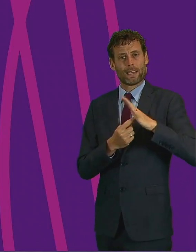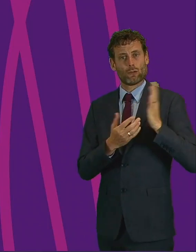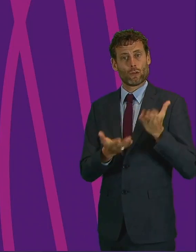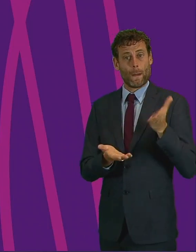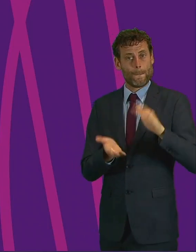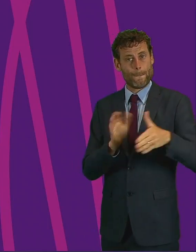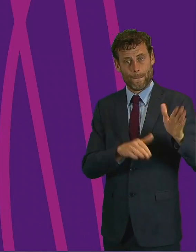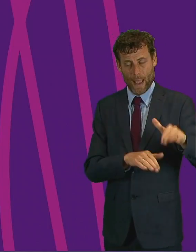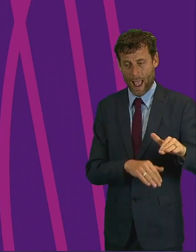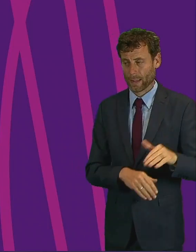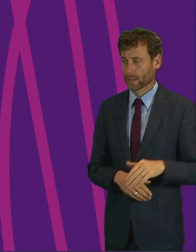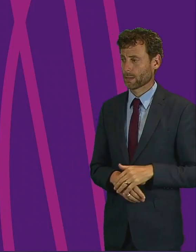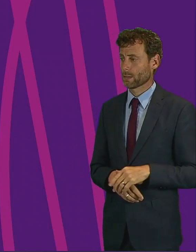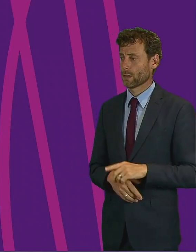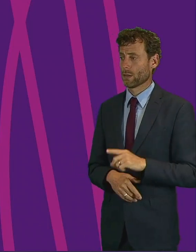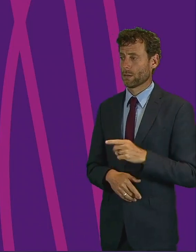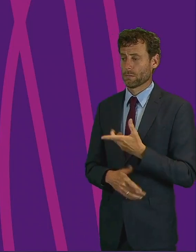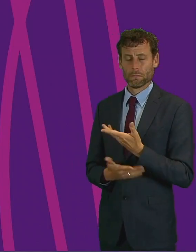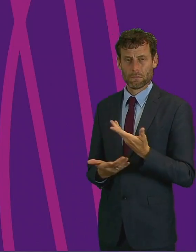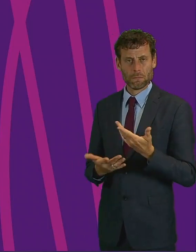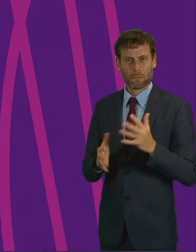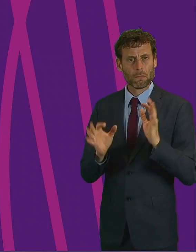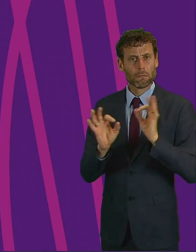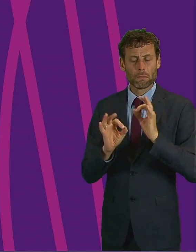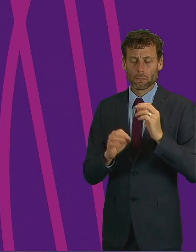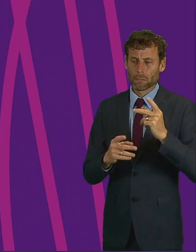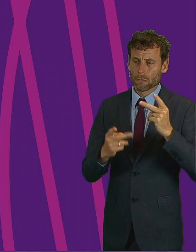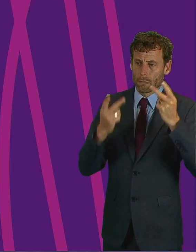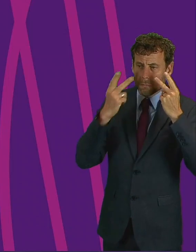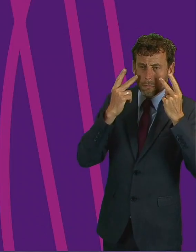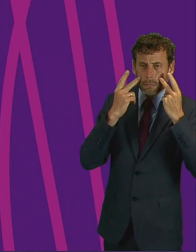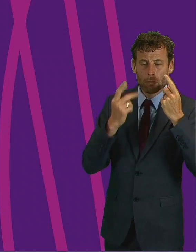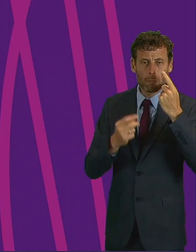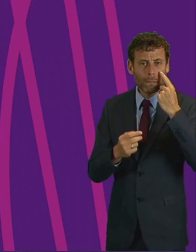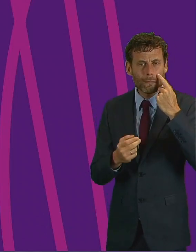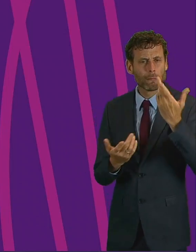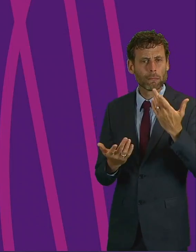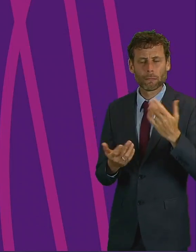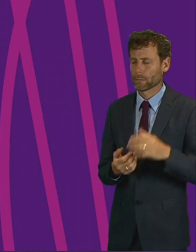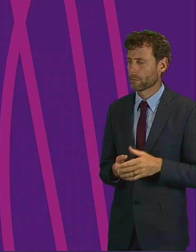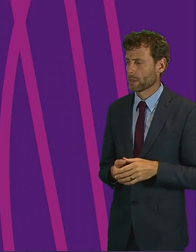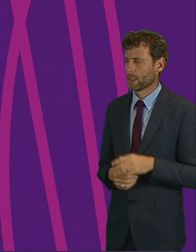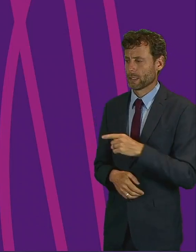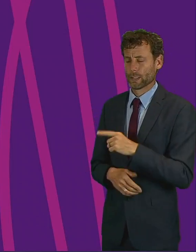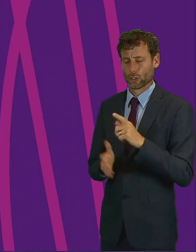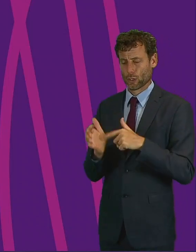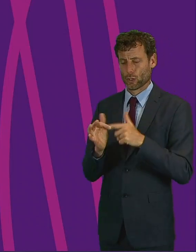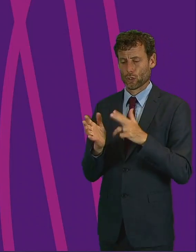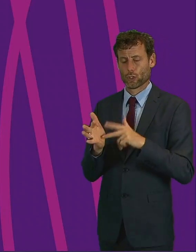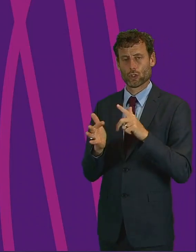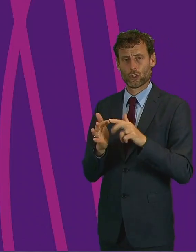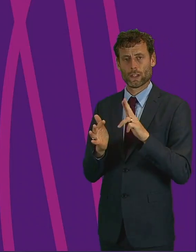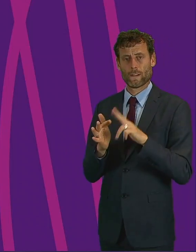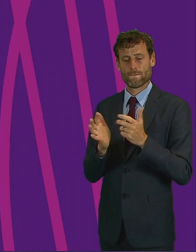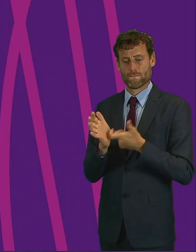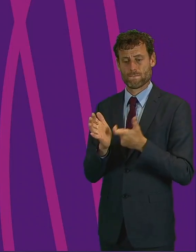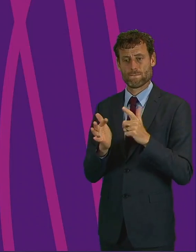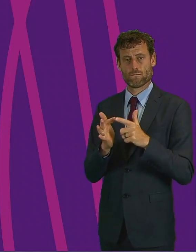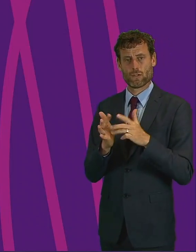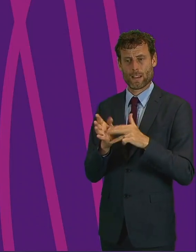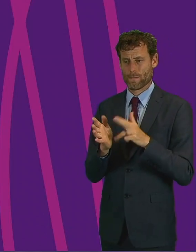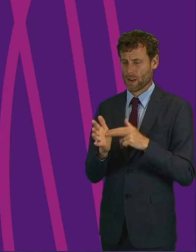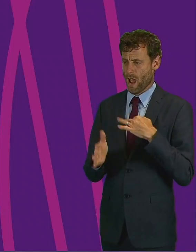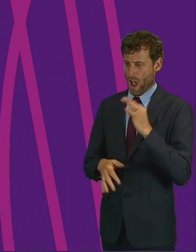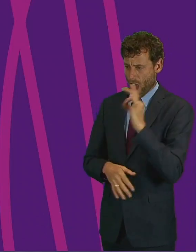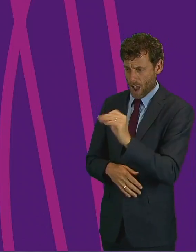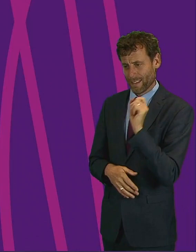optometrists, but we have had no reply. This lack of response seems to be a running theme with Jean Freeman, as I have emailed her on several occasions, none